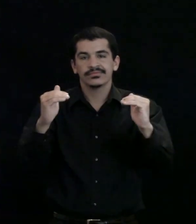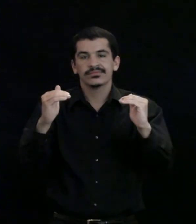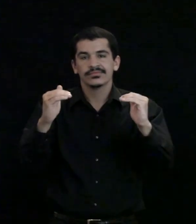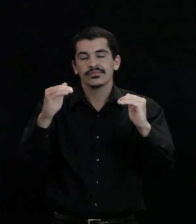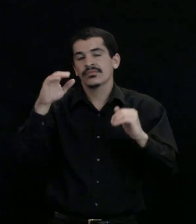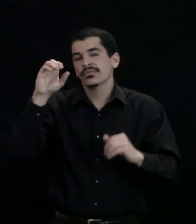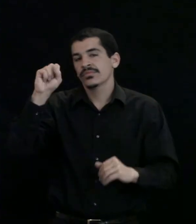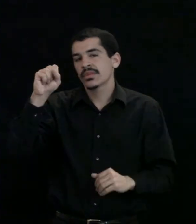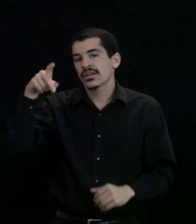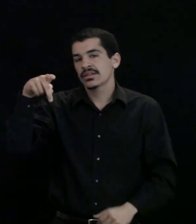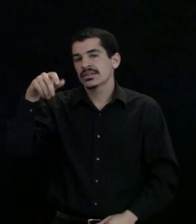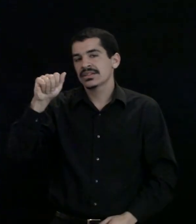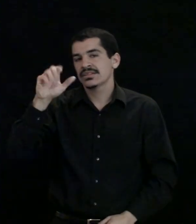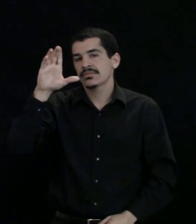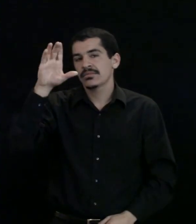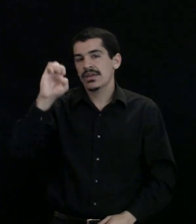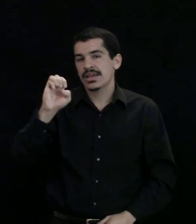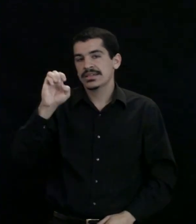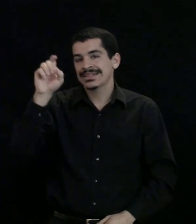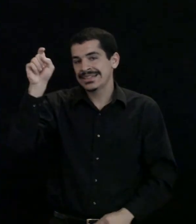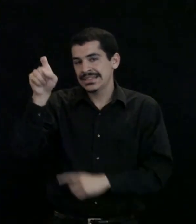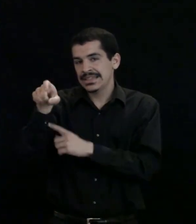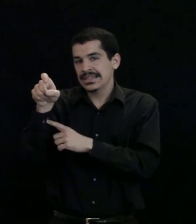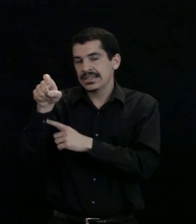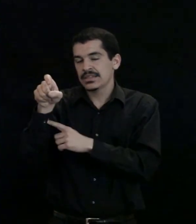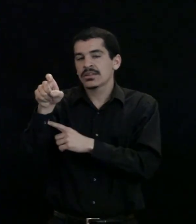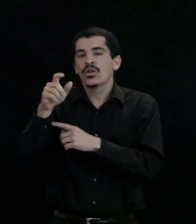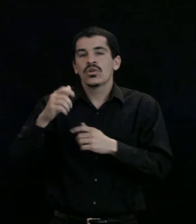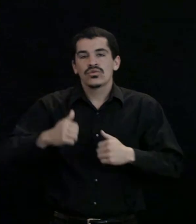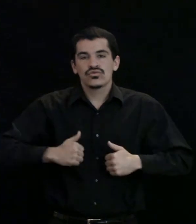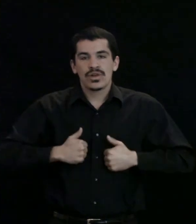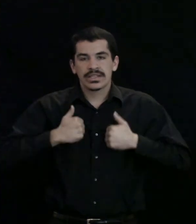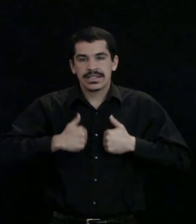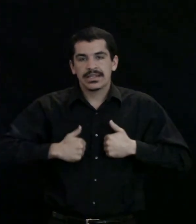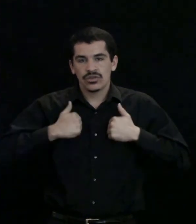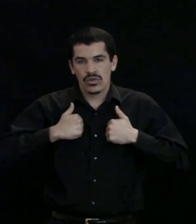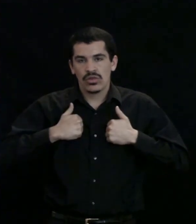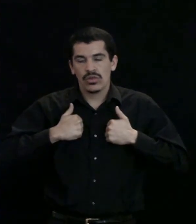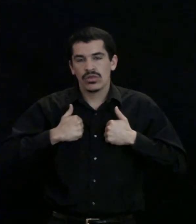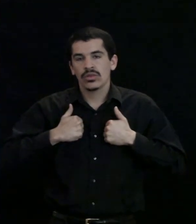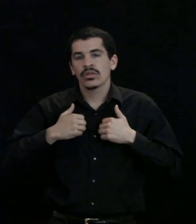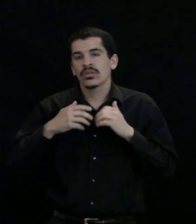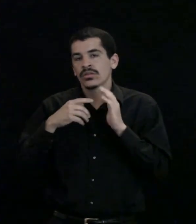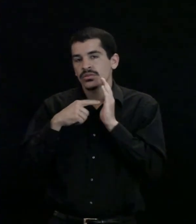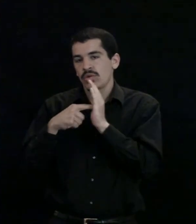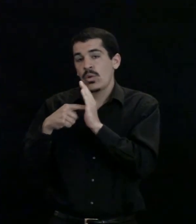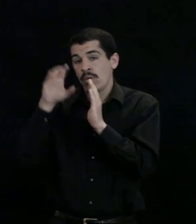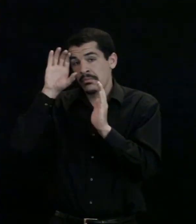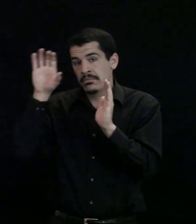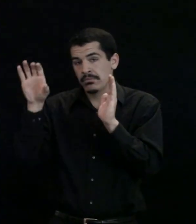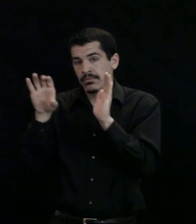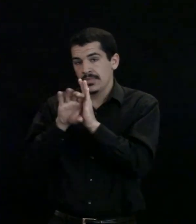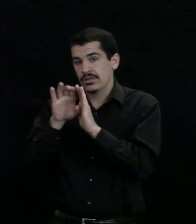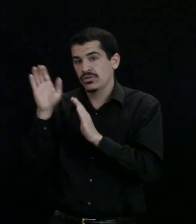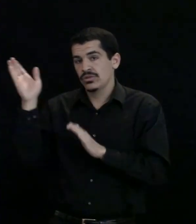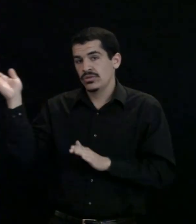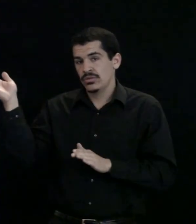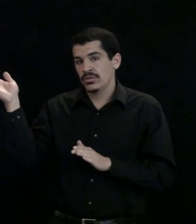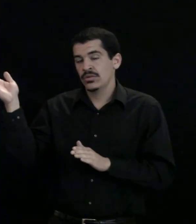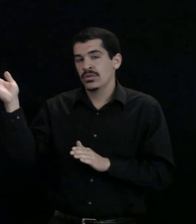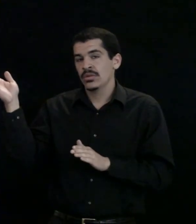Space needs, residential, shows a diagram with a